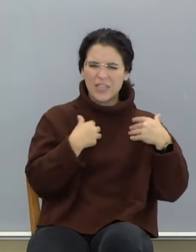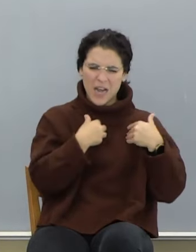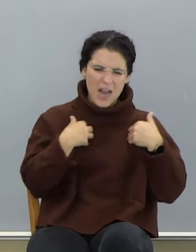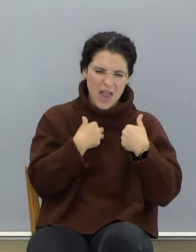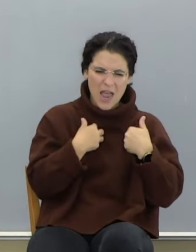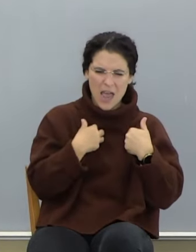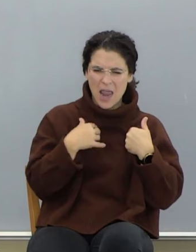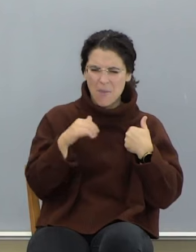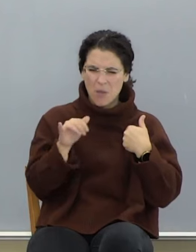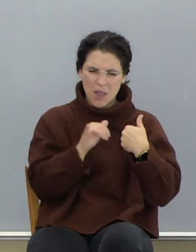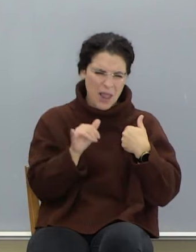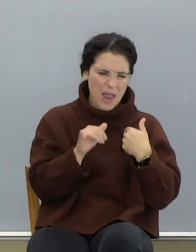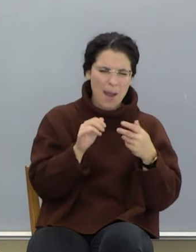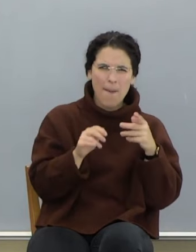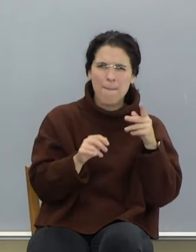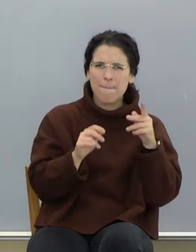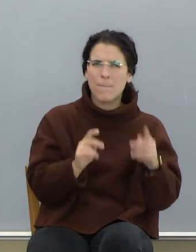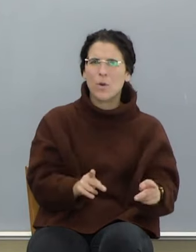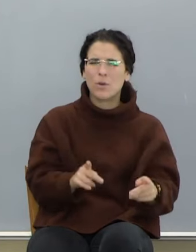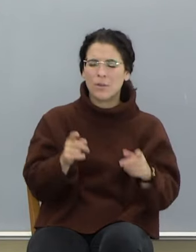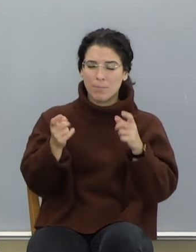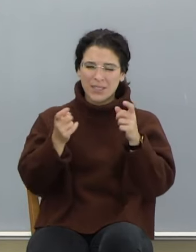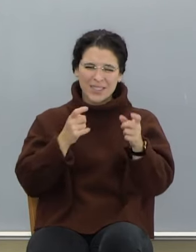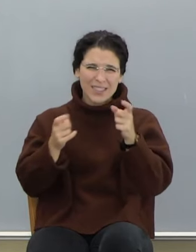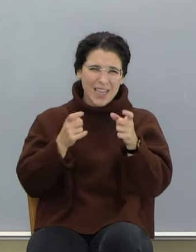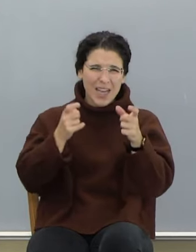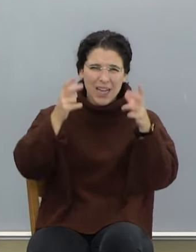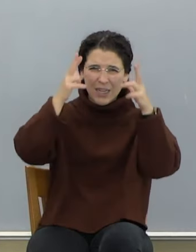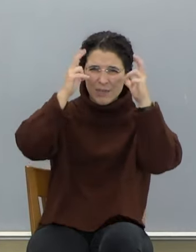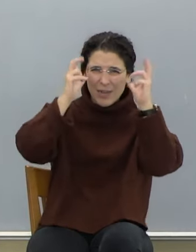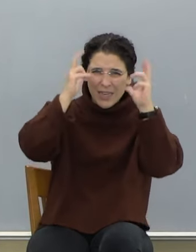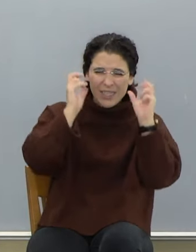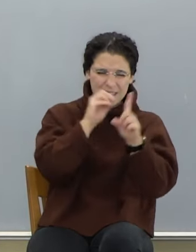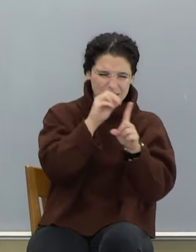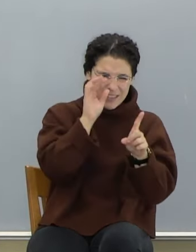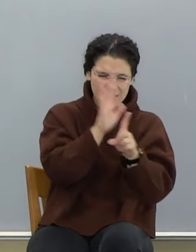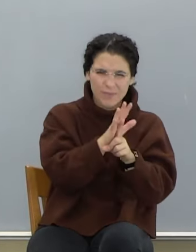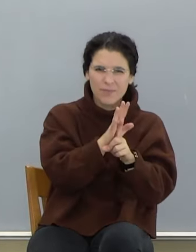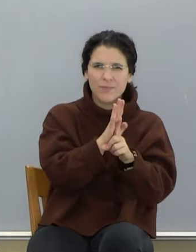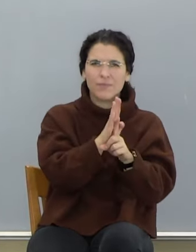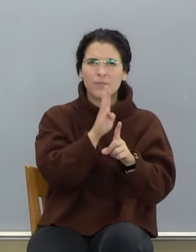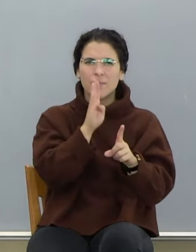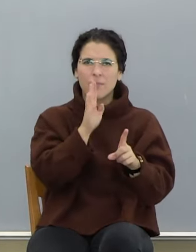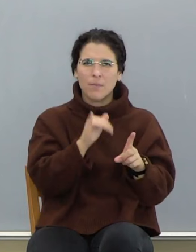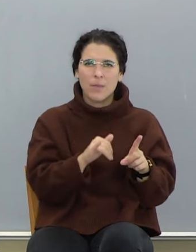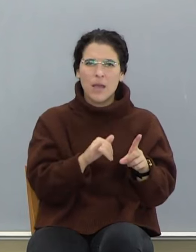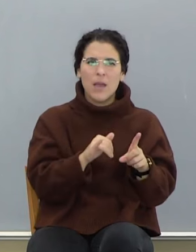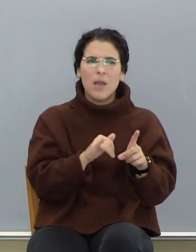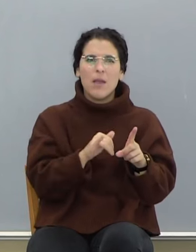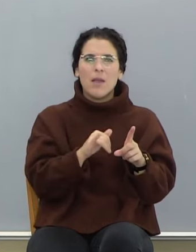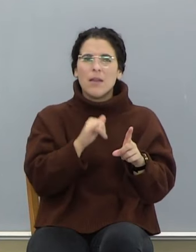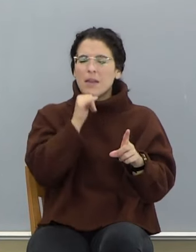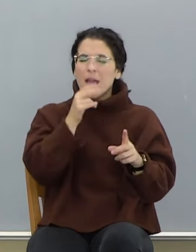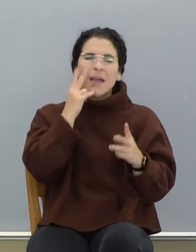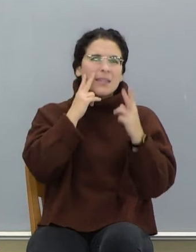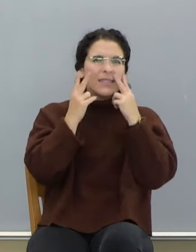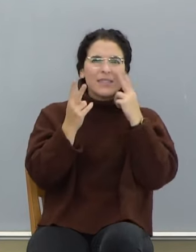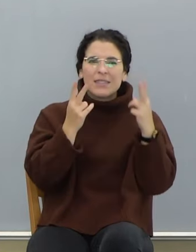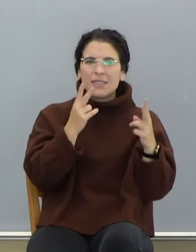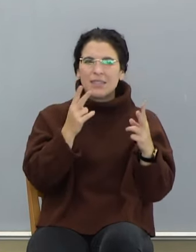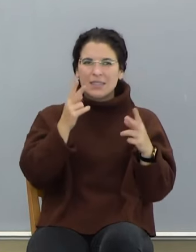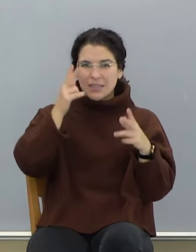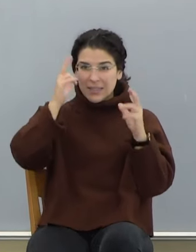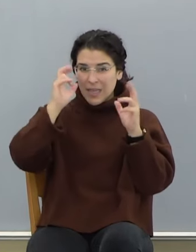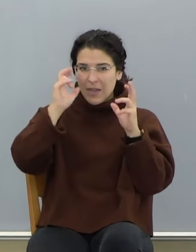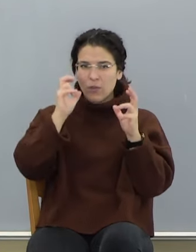animal-like person. Again, he's possessed and influenced by some unseen entities.